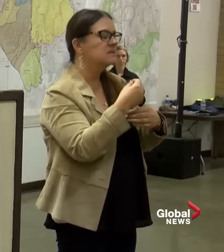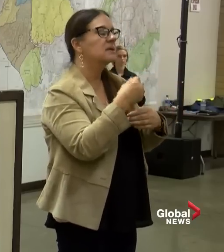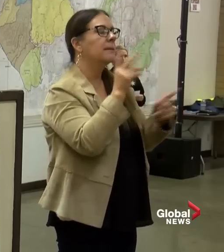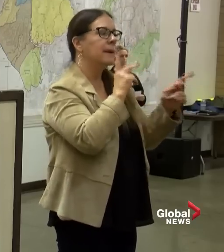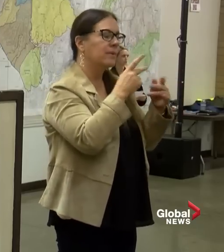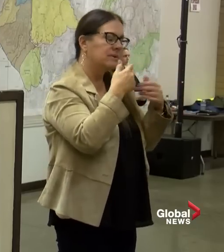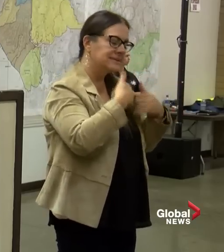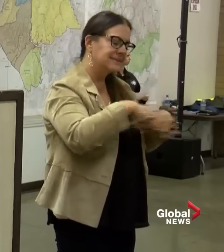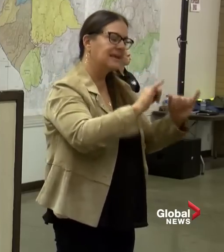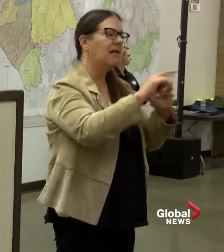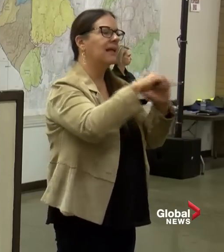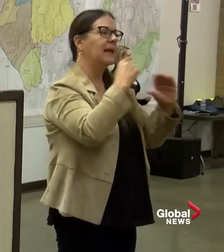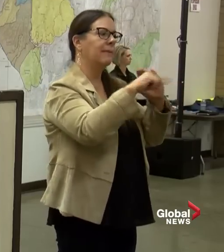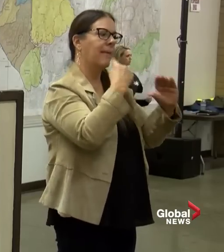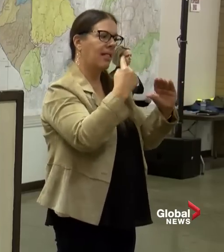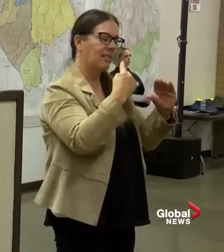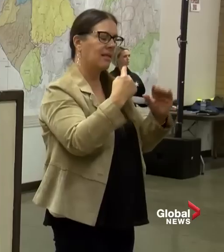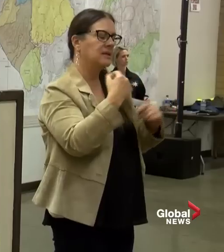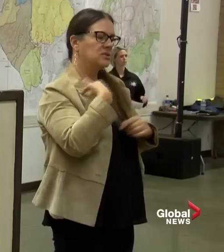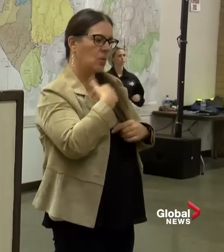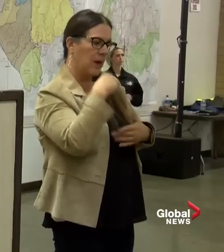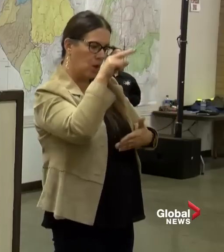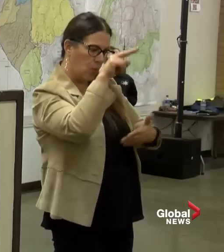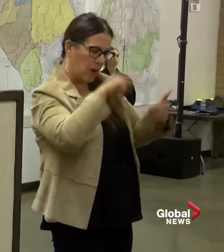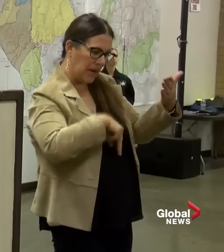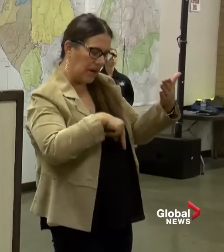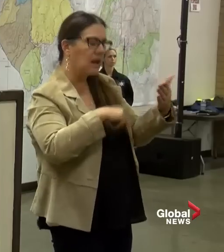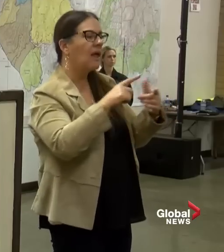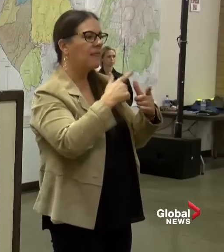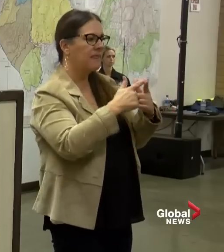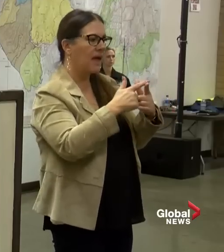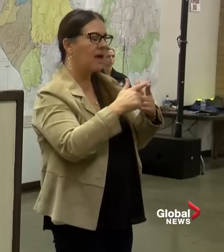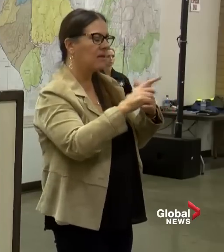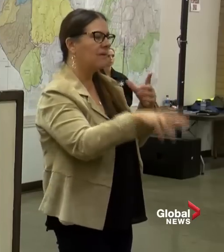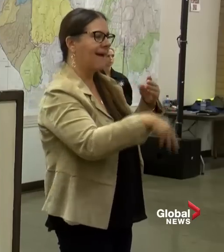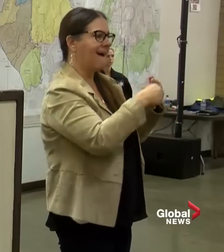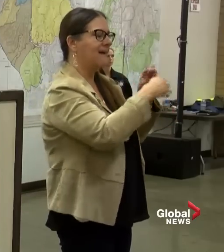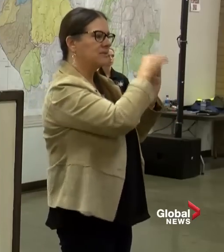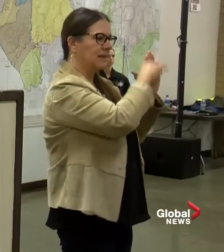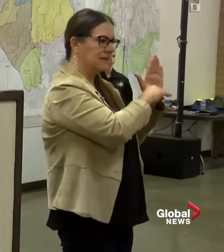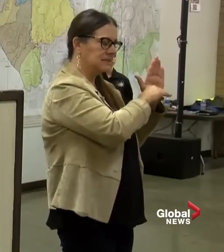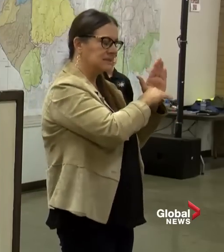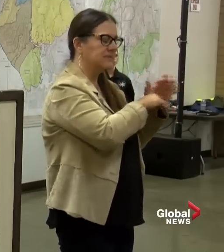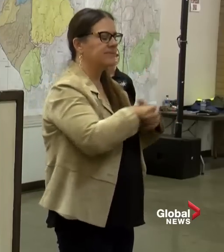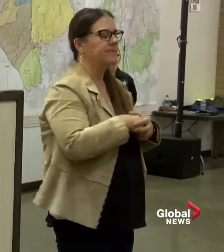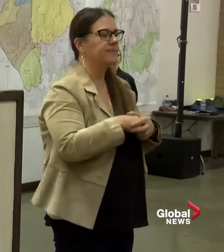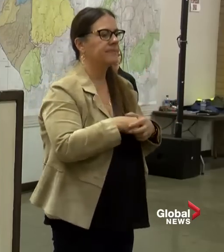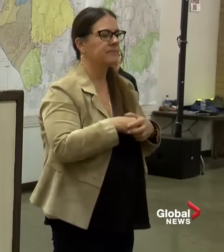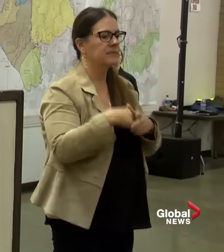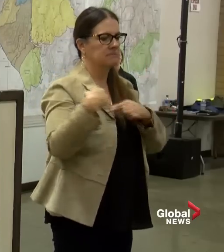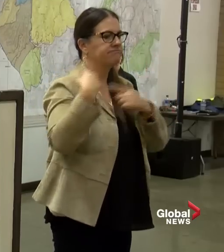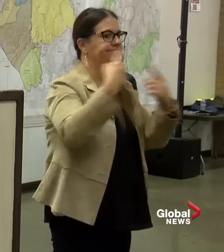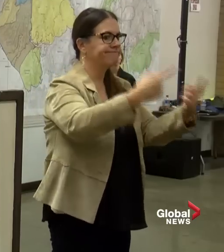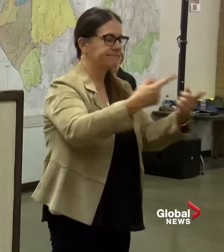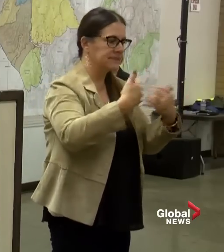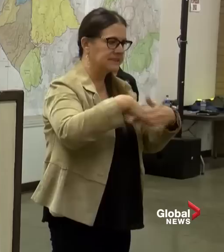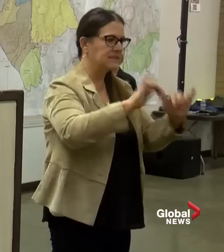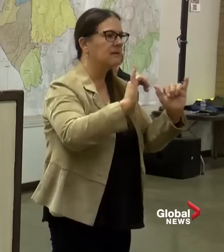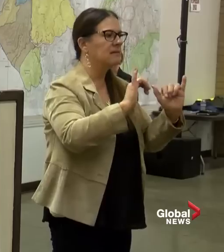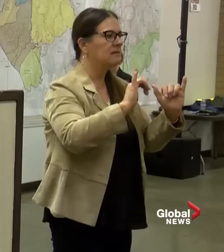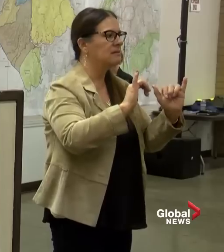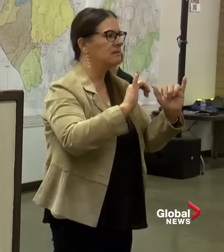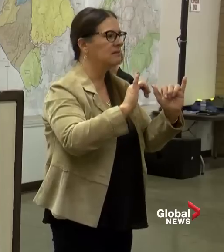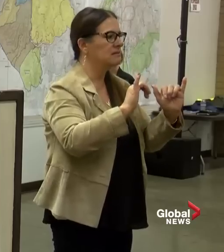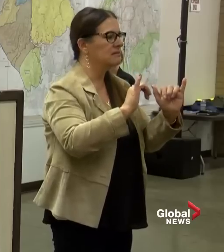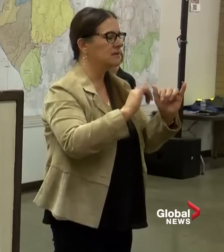and we put the information from those emails in the list, but as time goes on and we get additional emails, those names are added